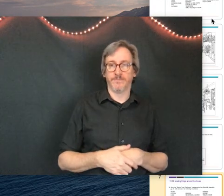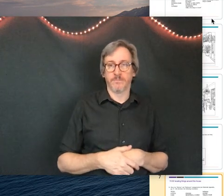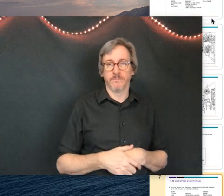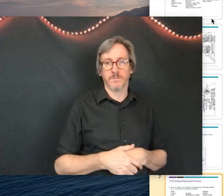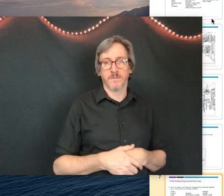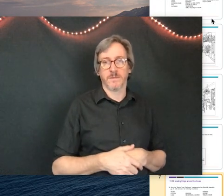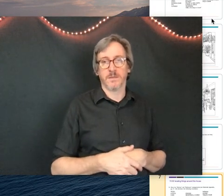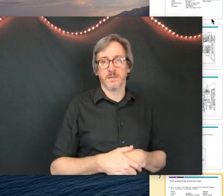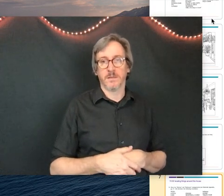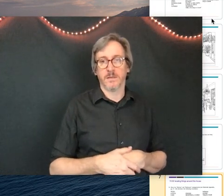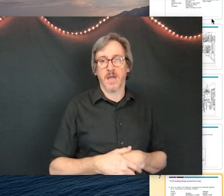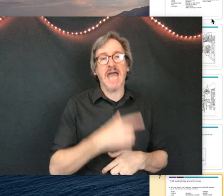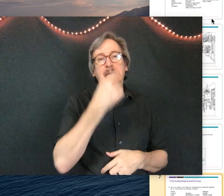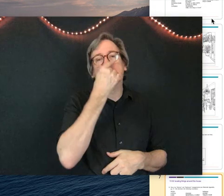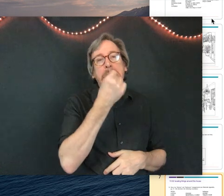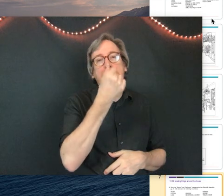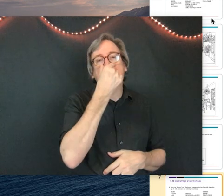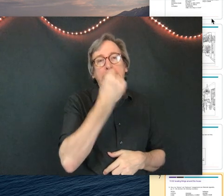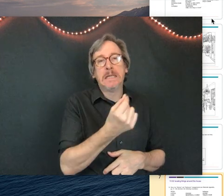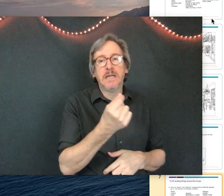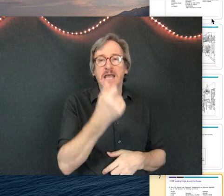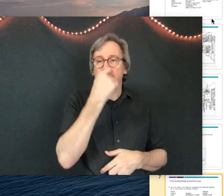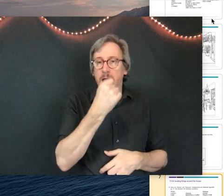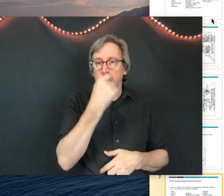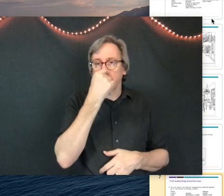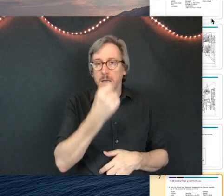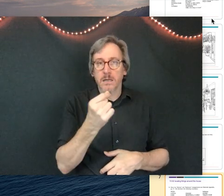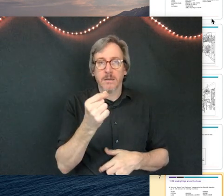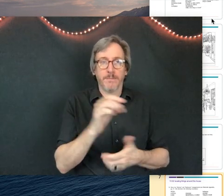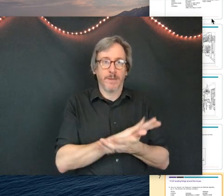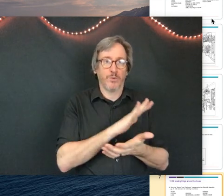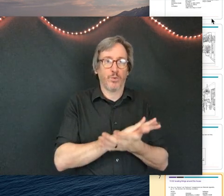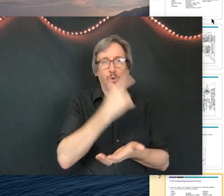crumble. And